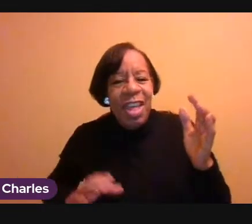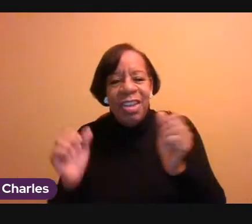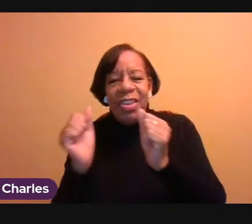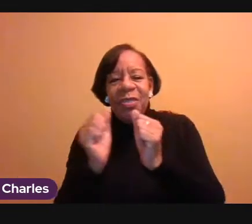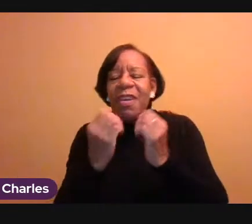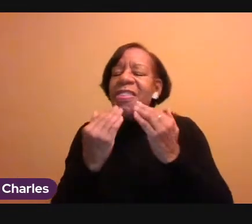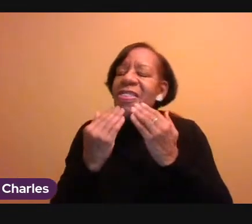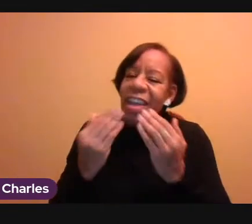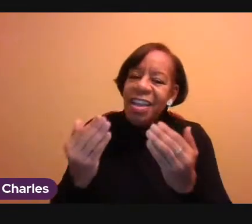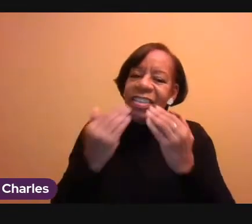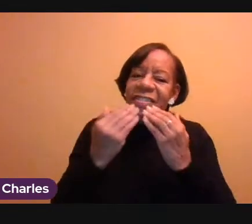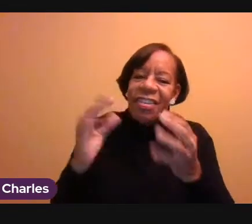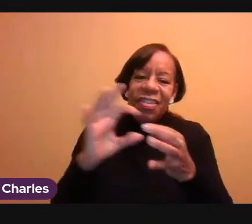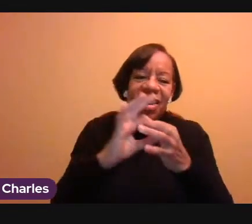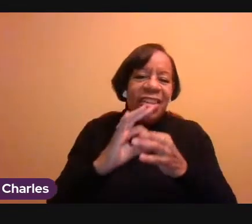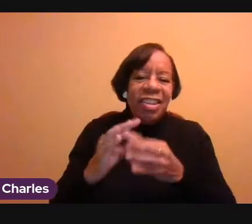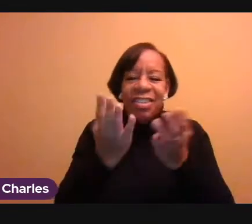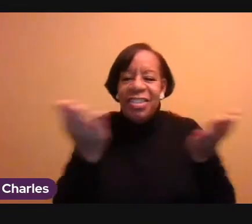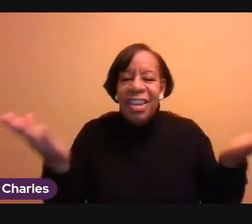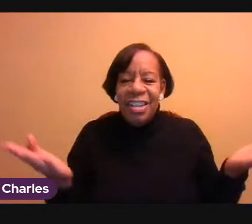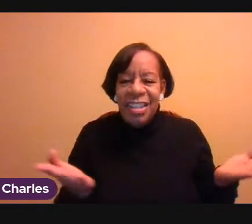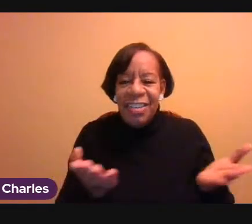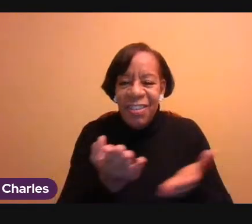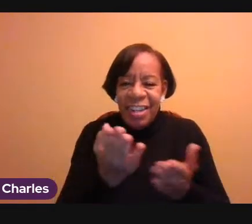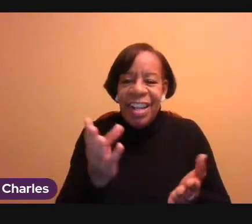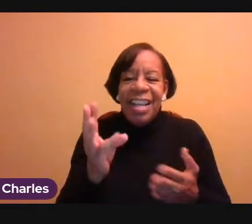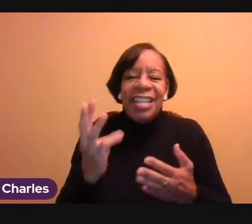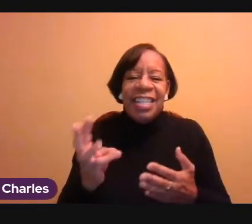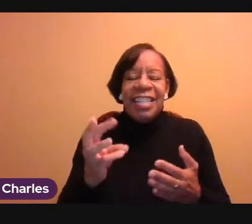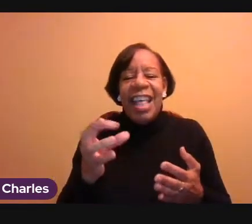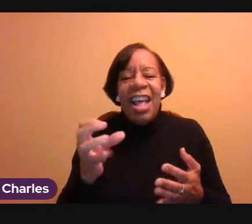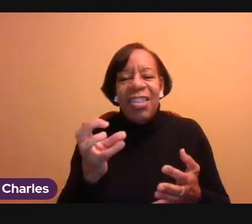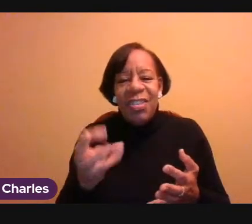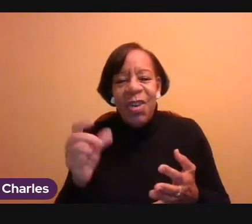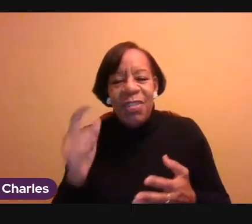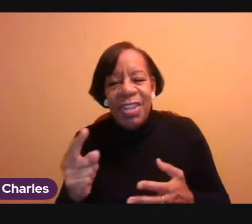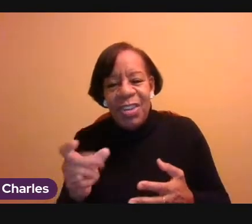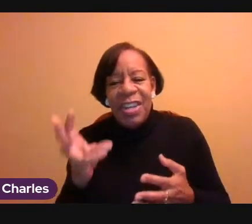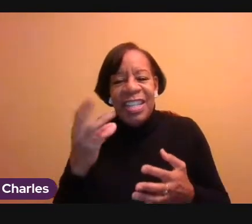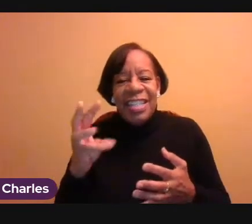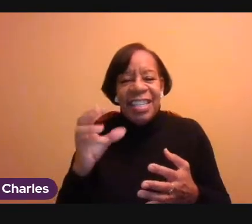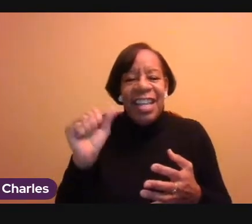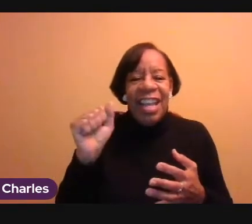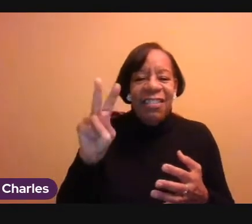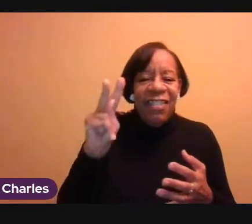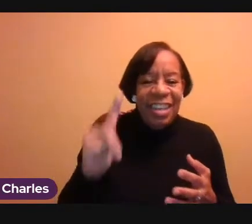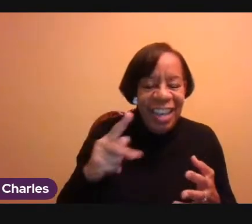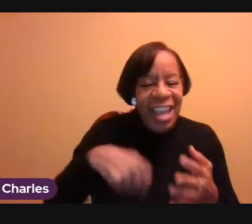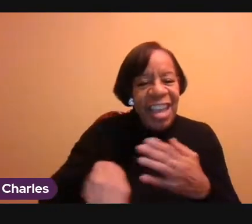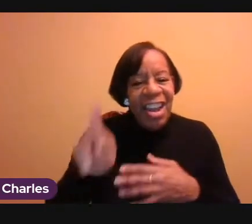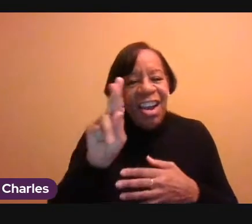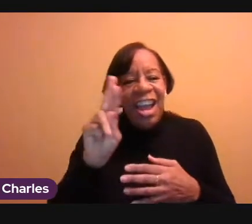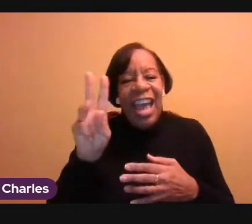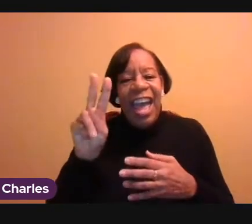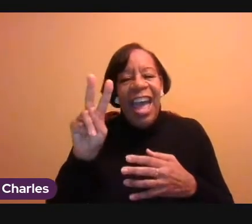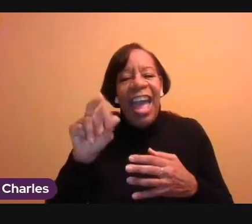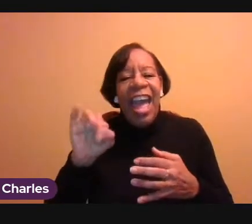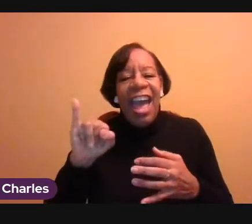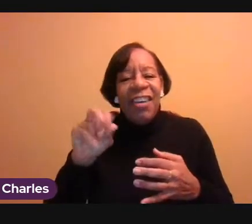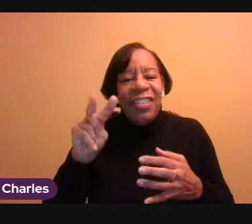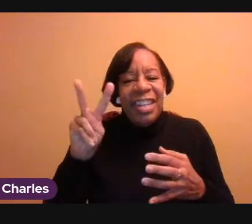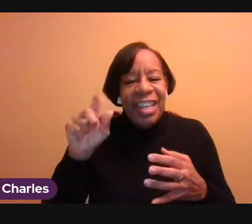thank you for joining us here at 6001 66th Avenue in Riverdale, Maryland, where